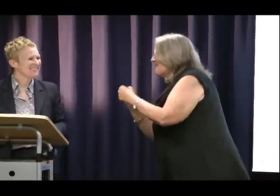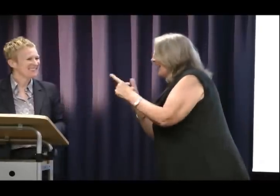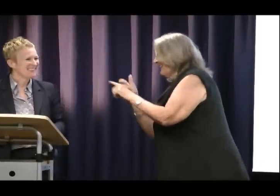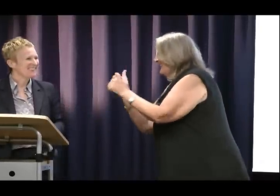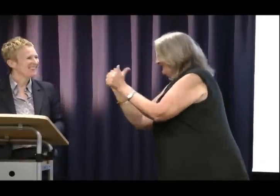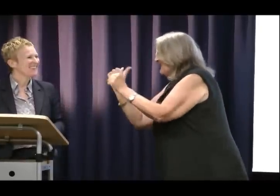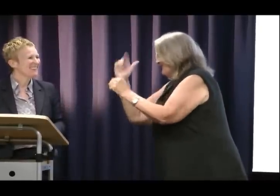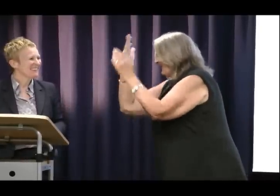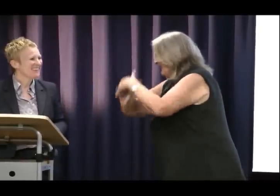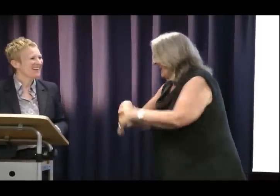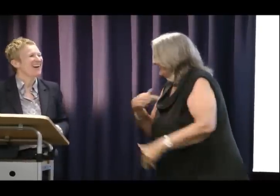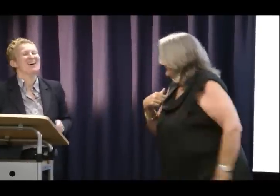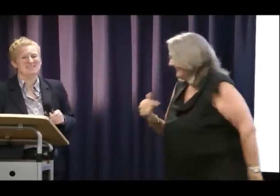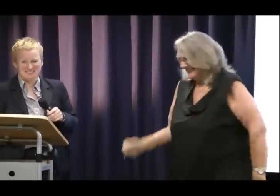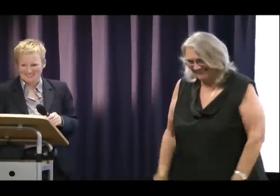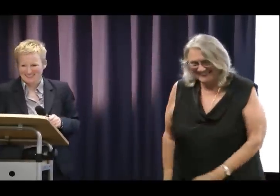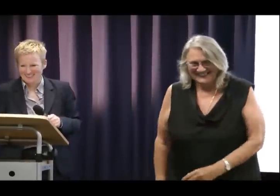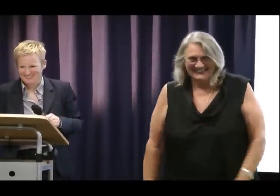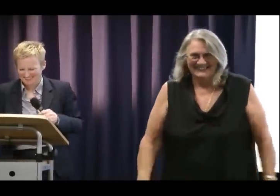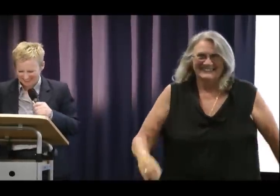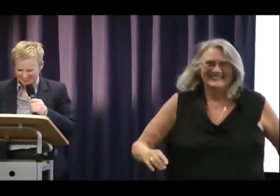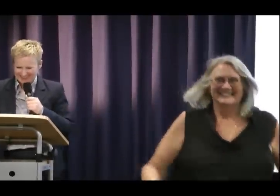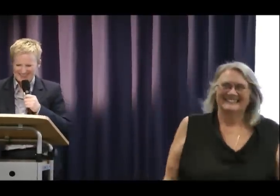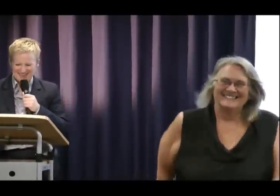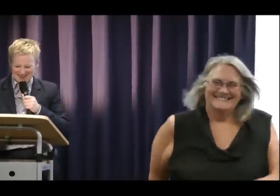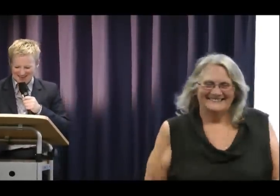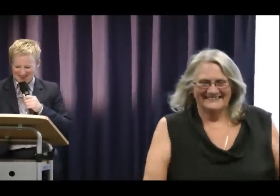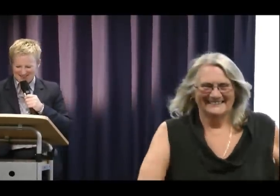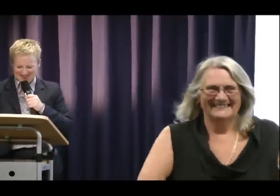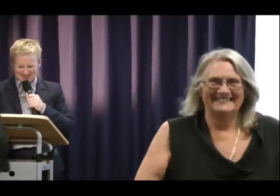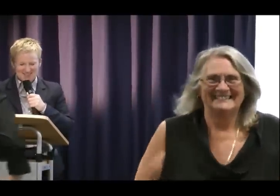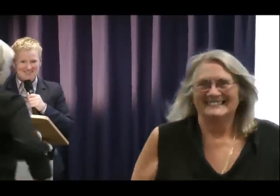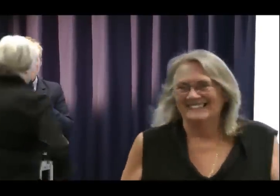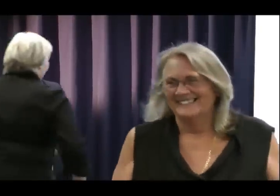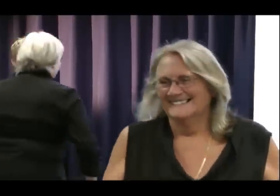But I promise I won't come back to the front. I'm done for tonight.